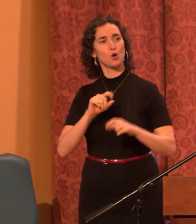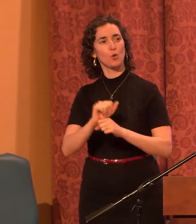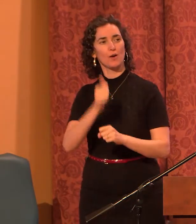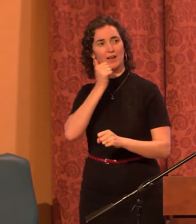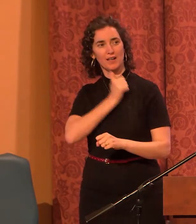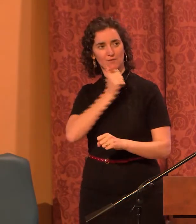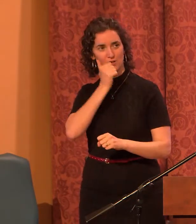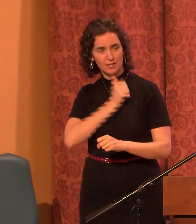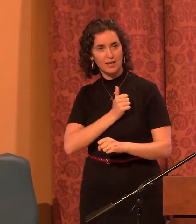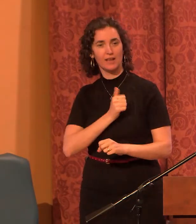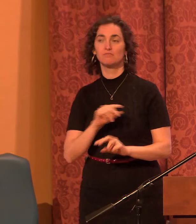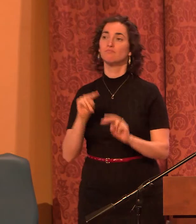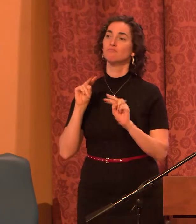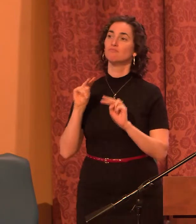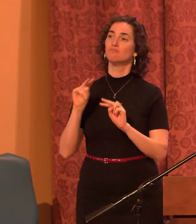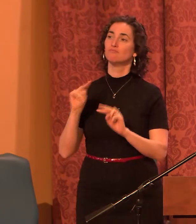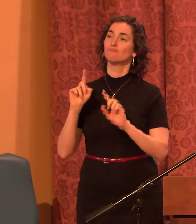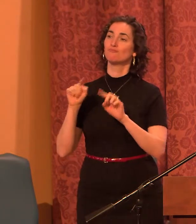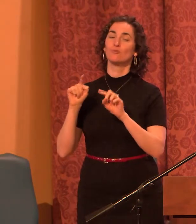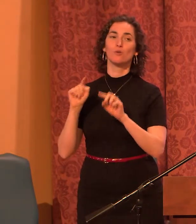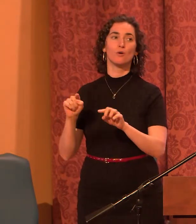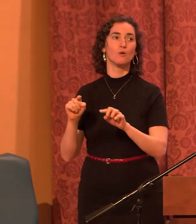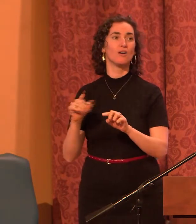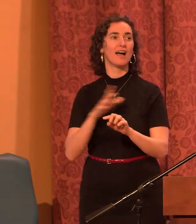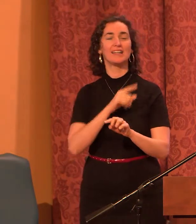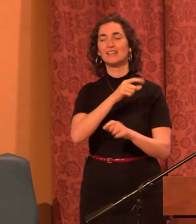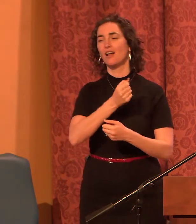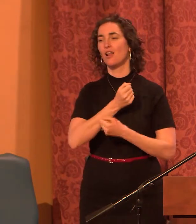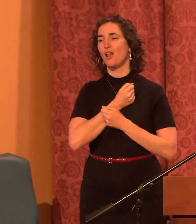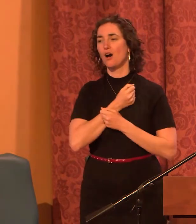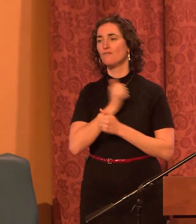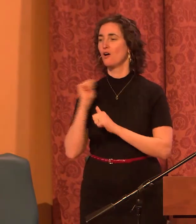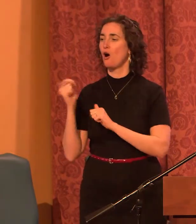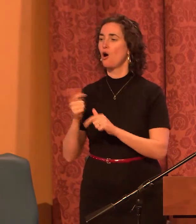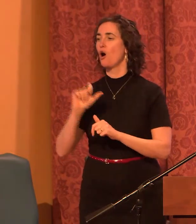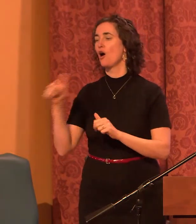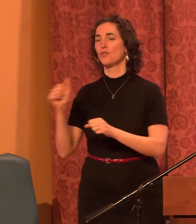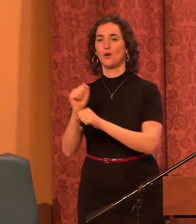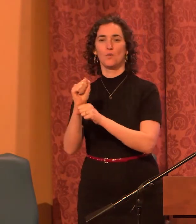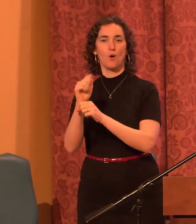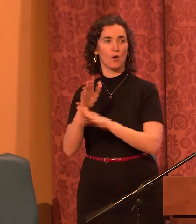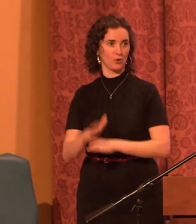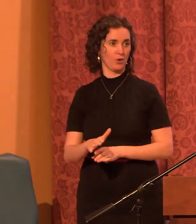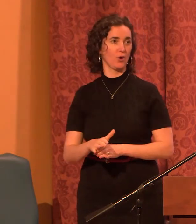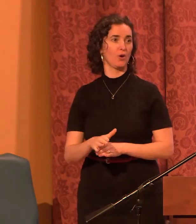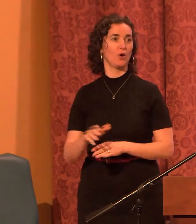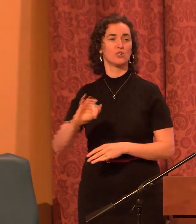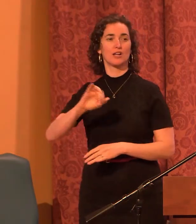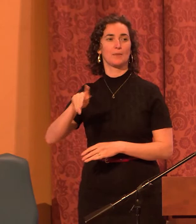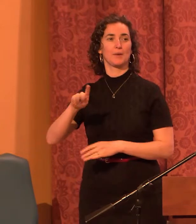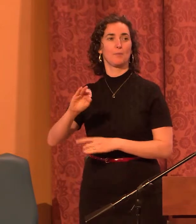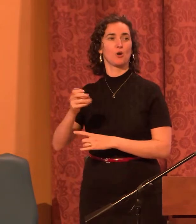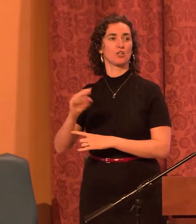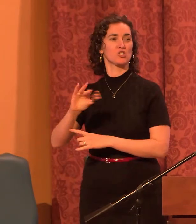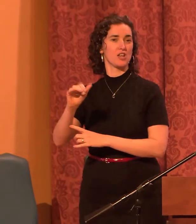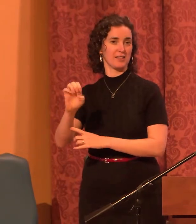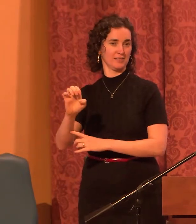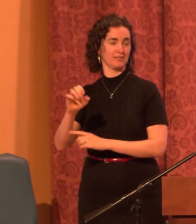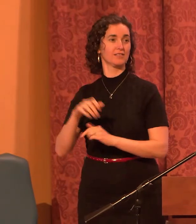every day, looks forward to it, and loves all of the other workers at J.P. Morgan